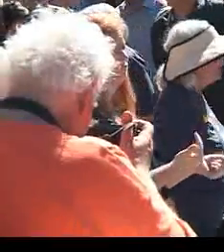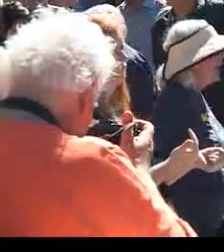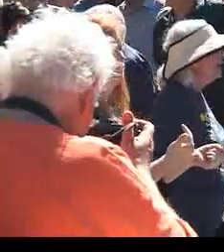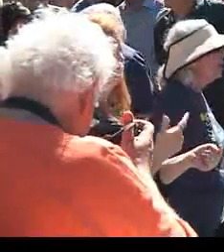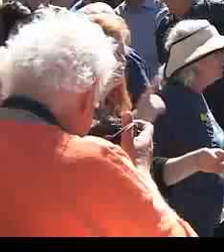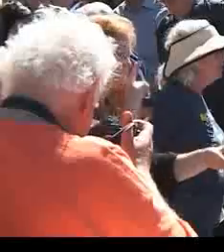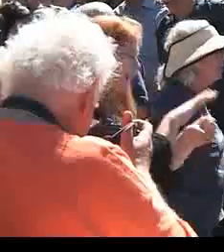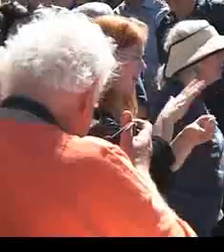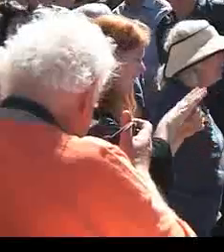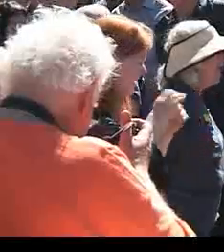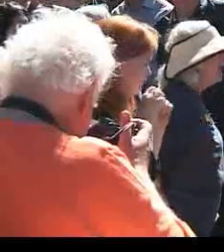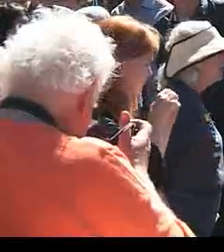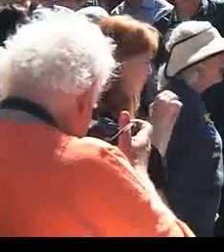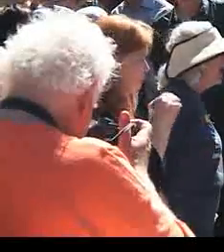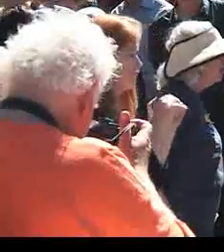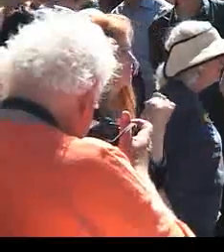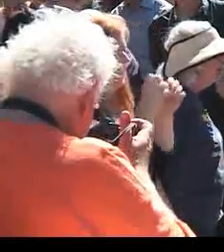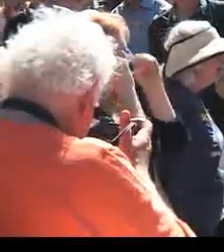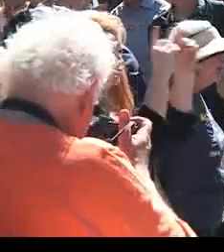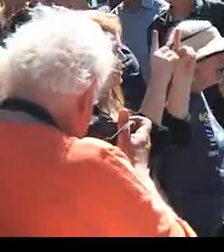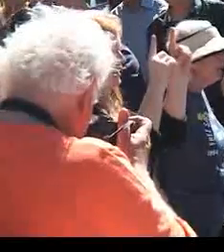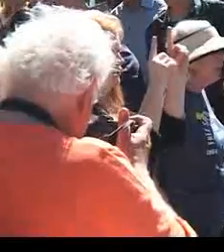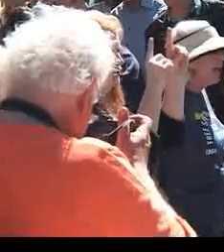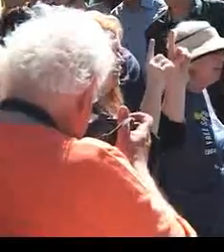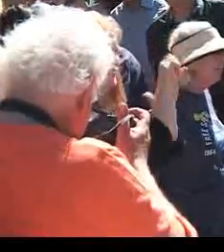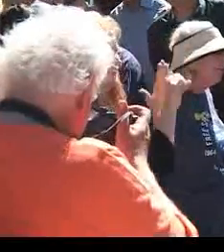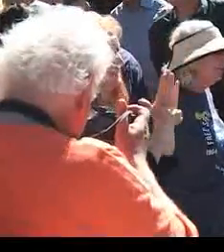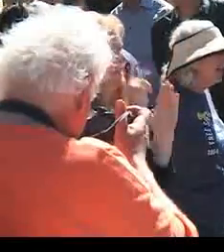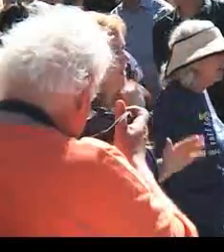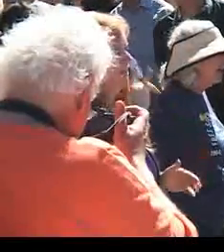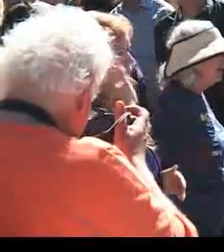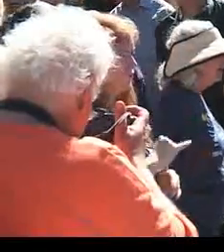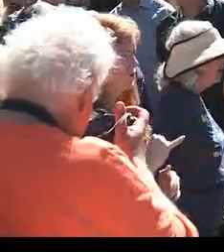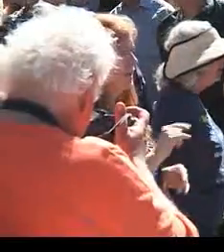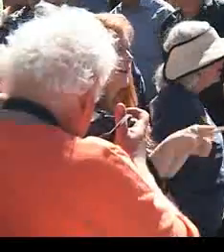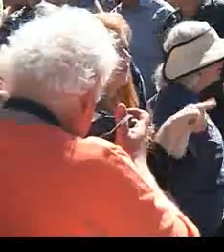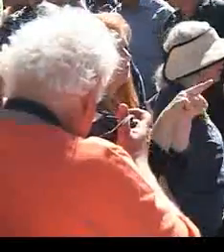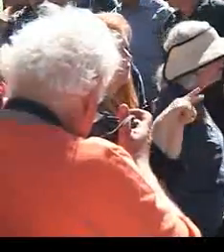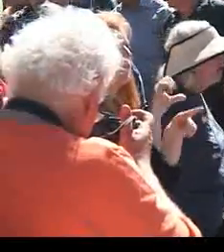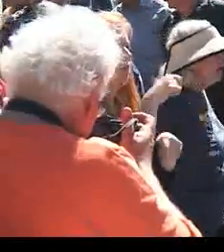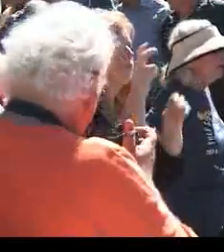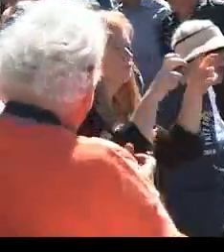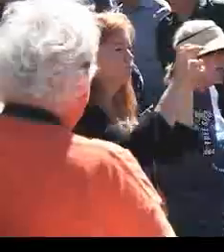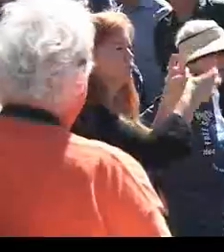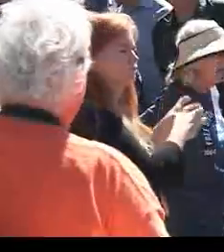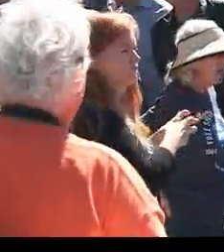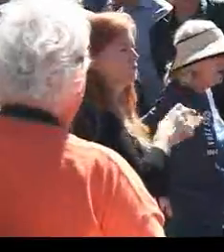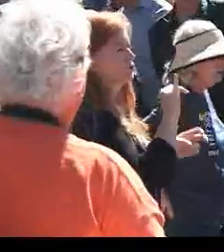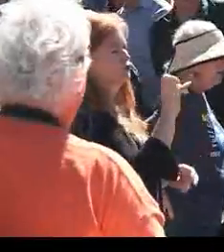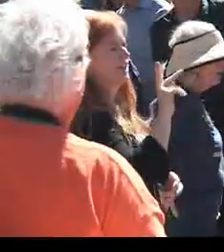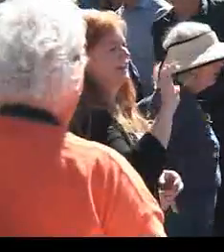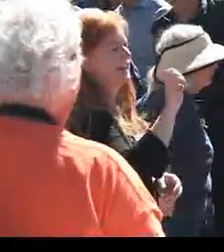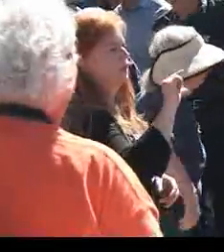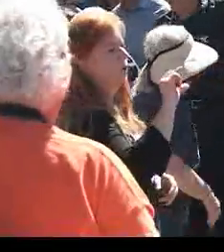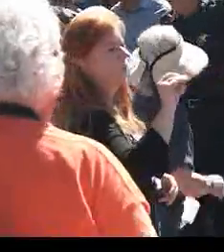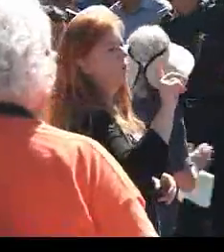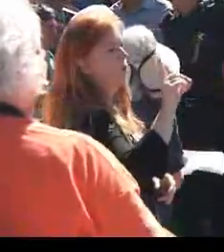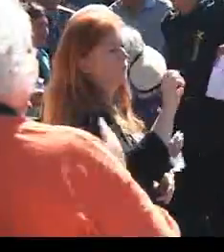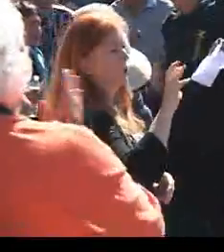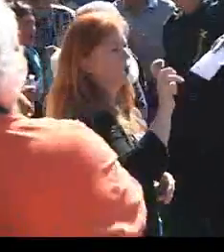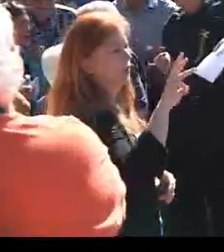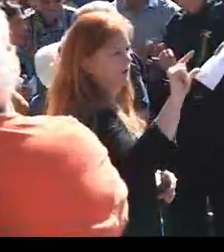with dedication to education in the state of California, as well as other issues. Jackie Goldberg.